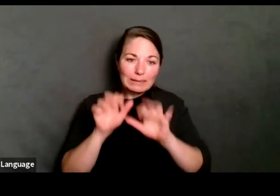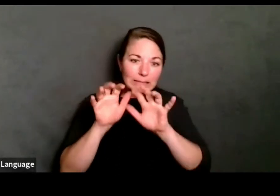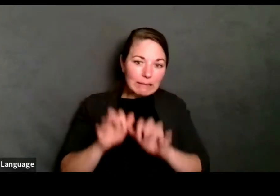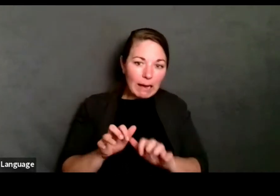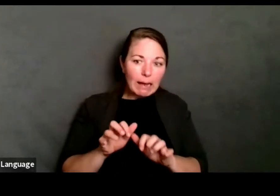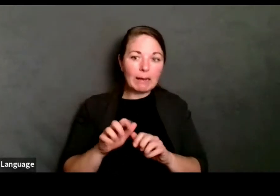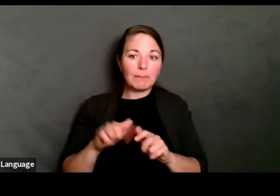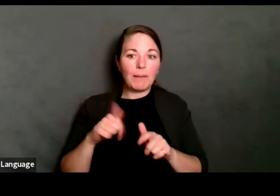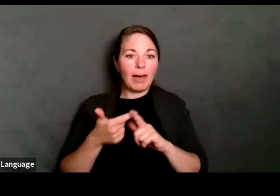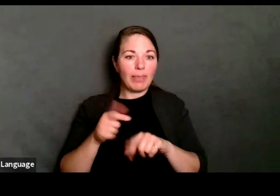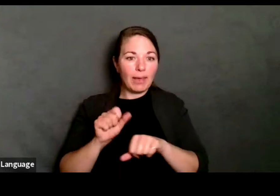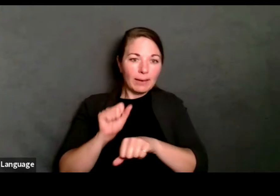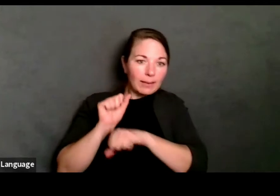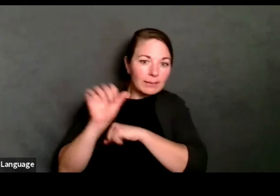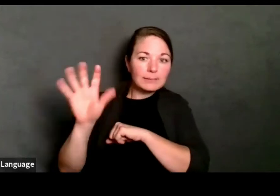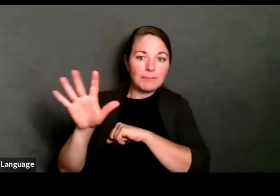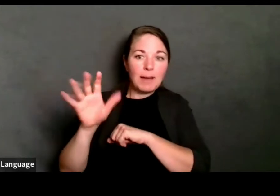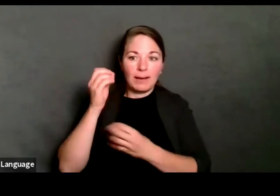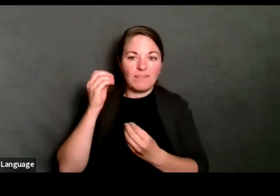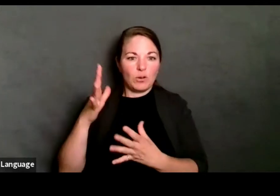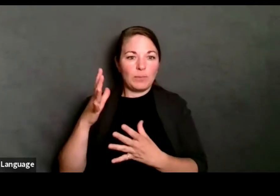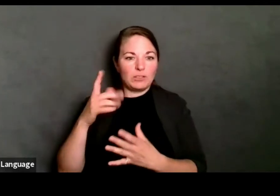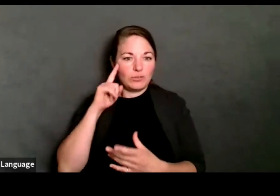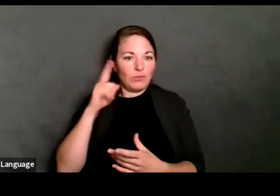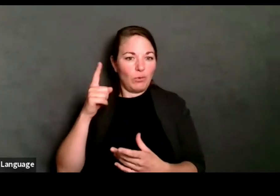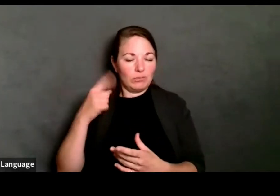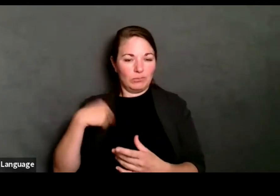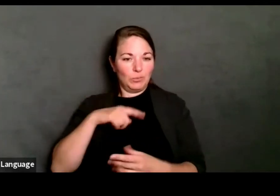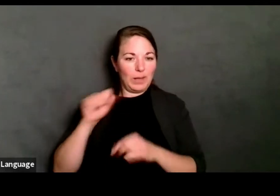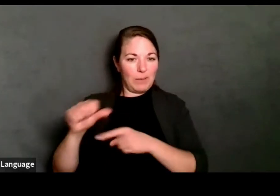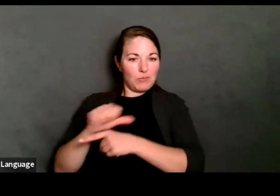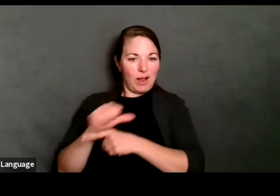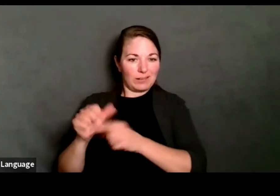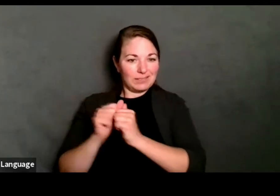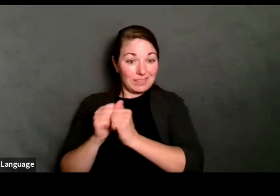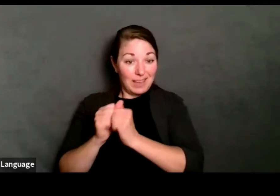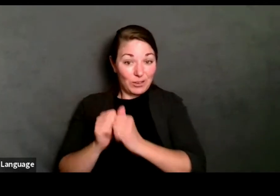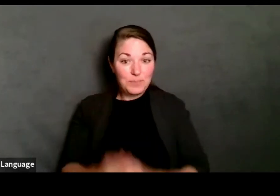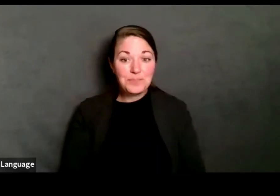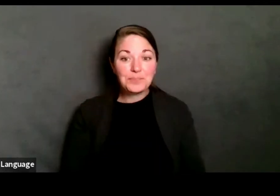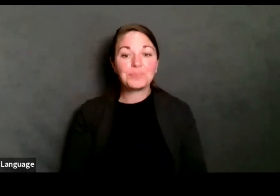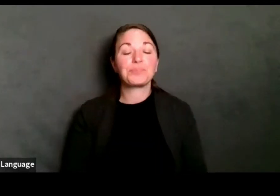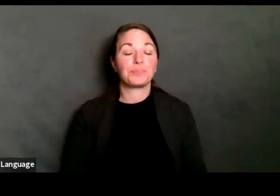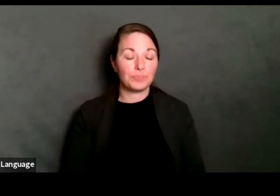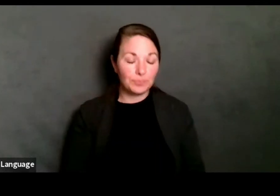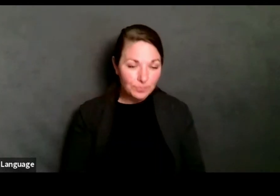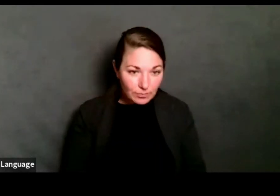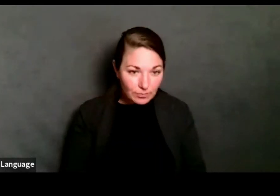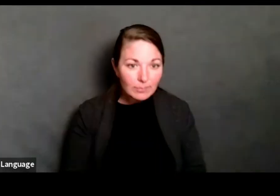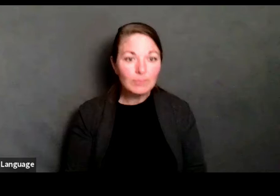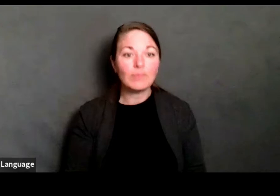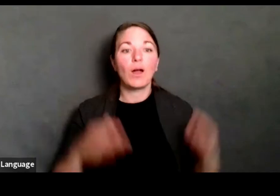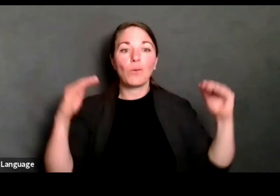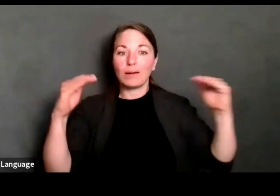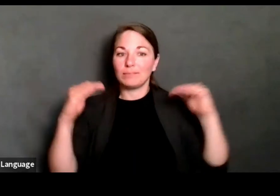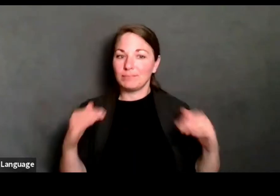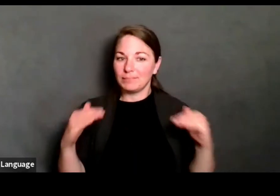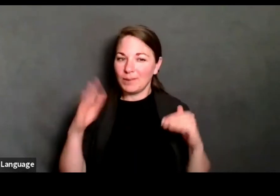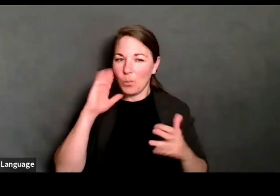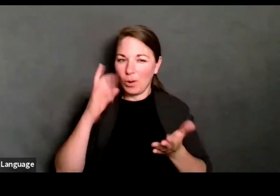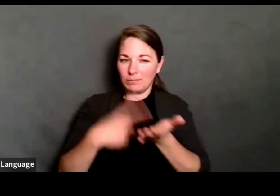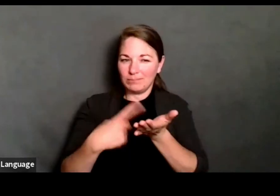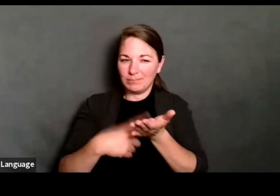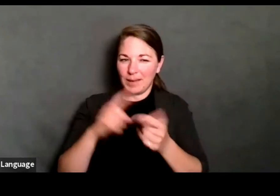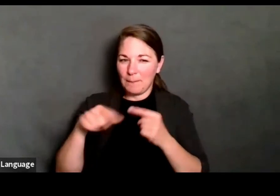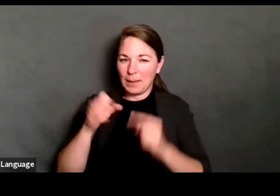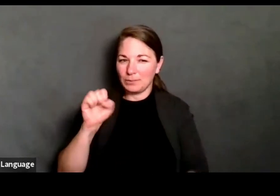So let's then get into sex specifically and turn our focus a little. Now, if we were in